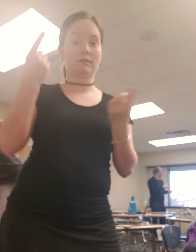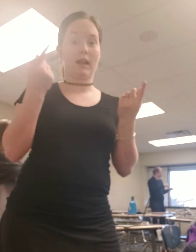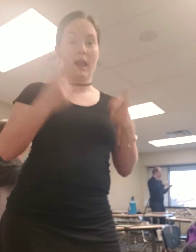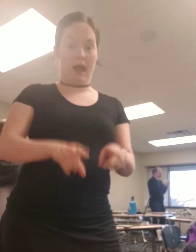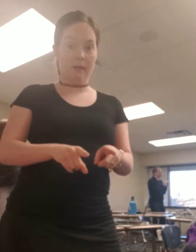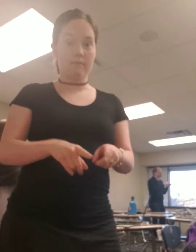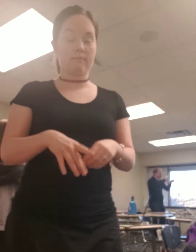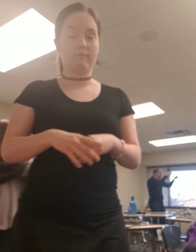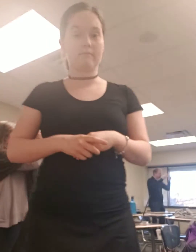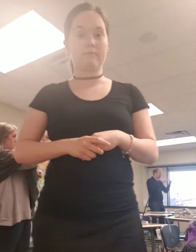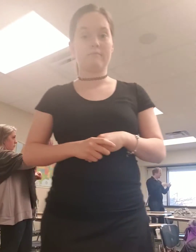information from the text, Zach?